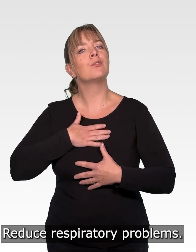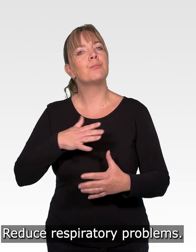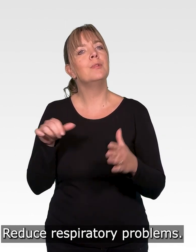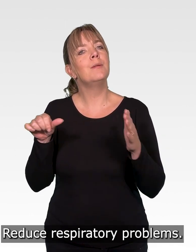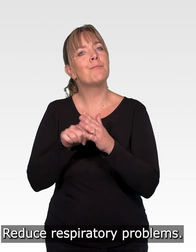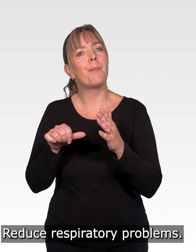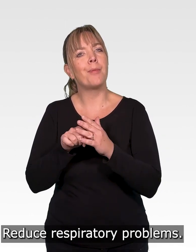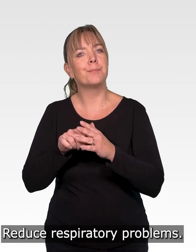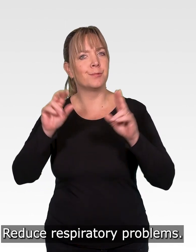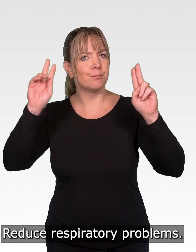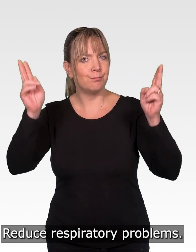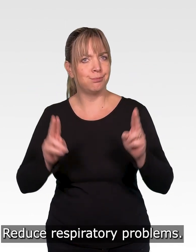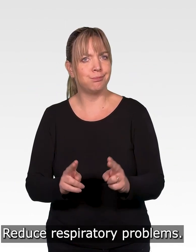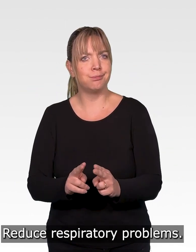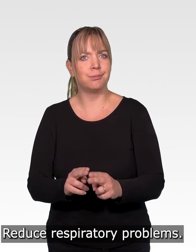Reduce respiratory problems.